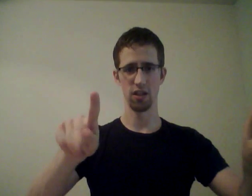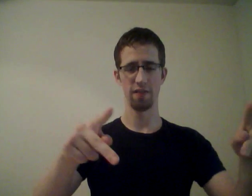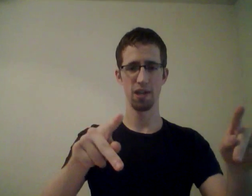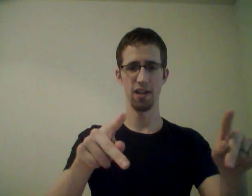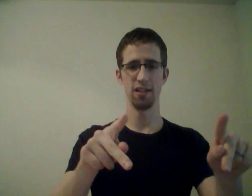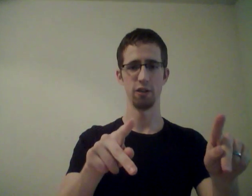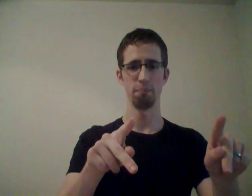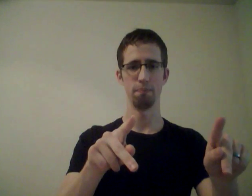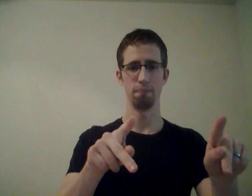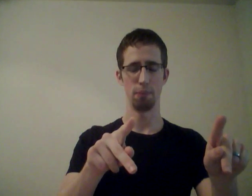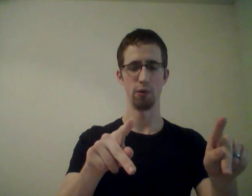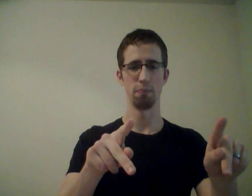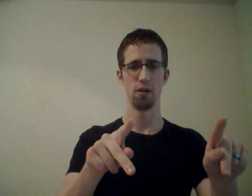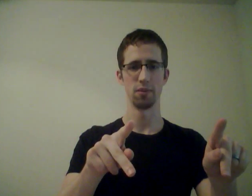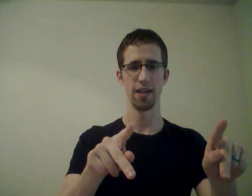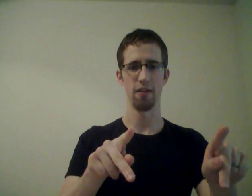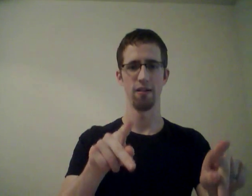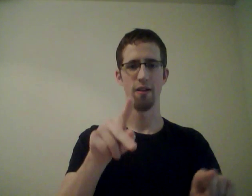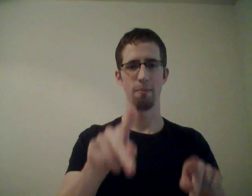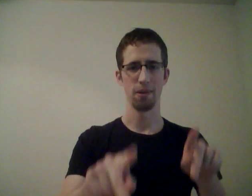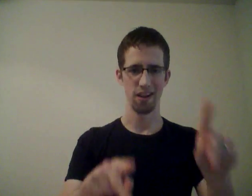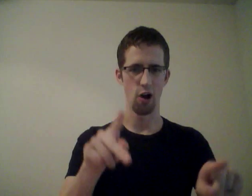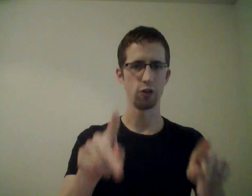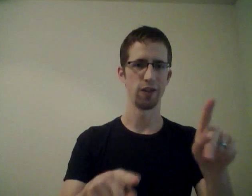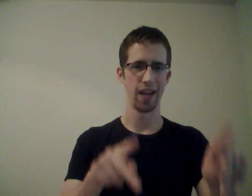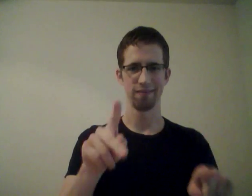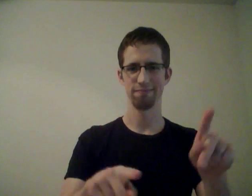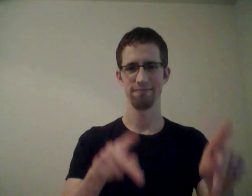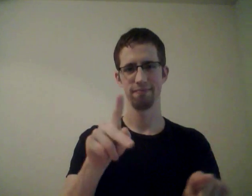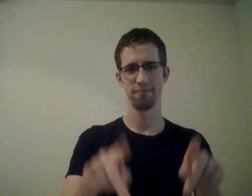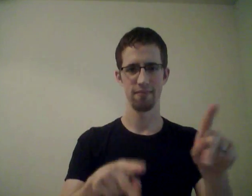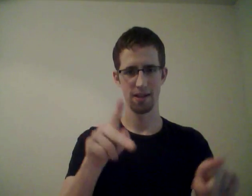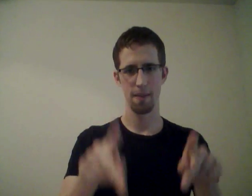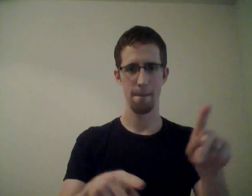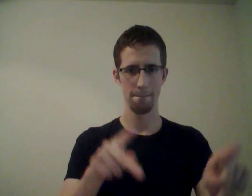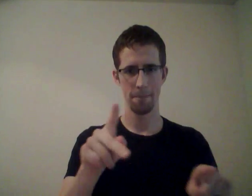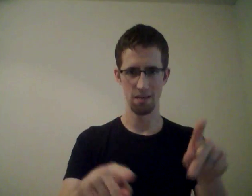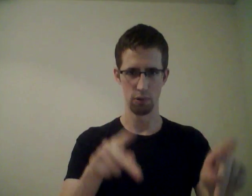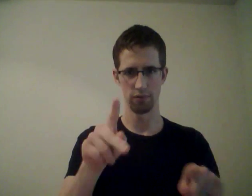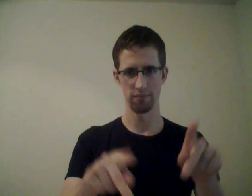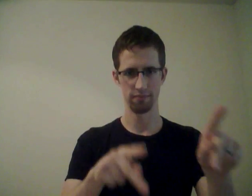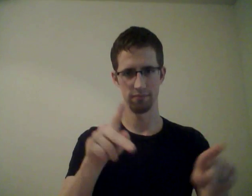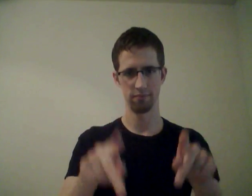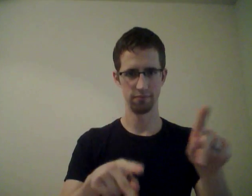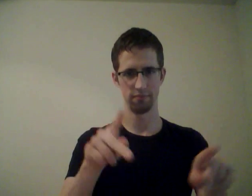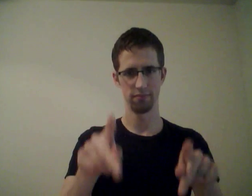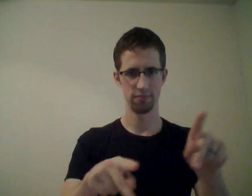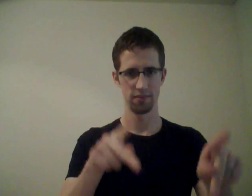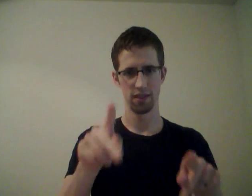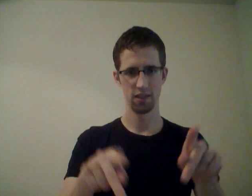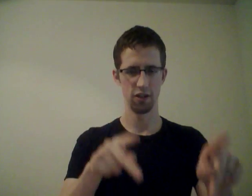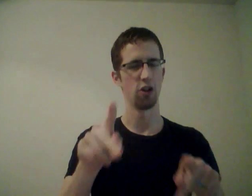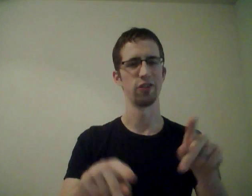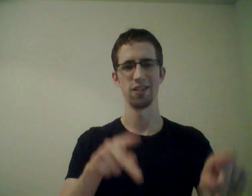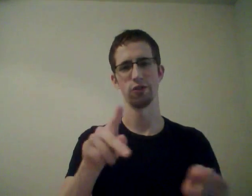have P's and they're both palms down, but they alternate. People. Or alternate